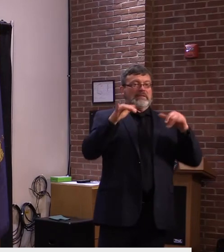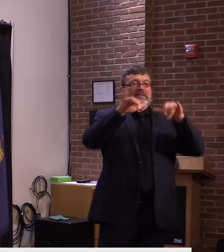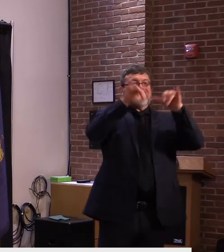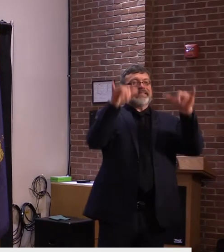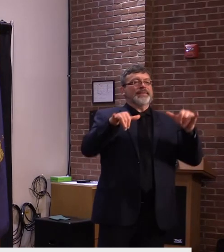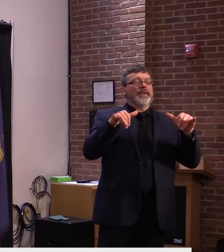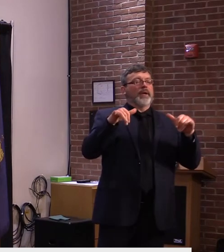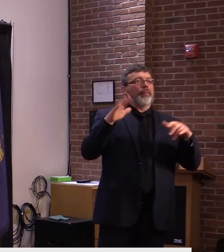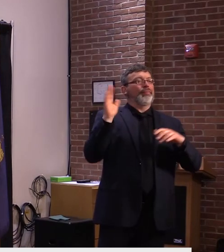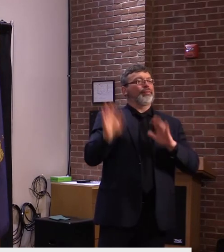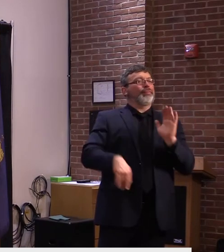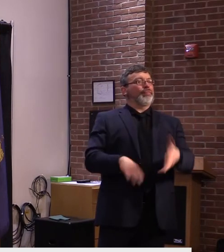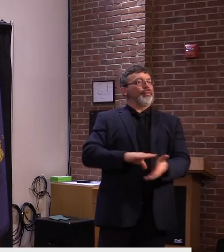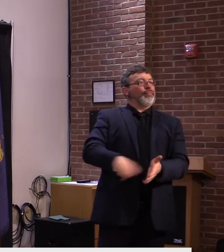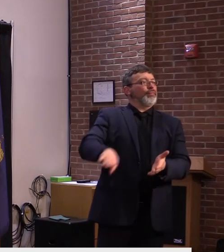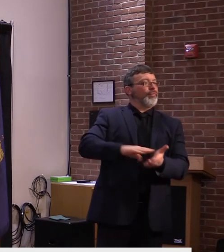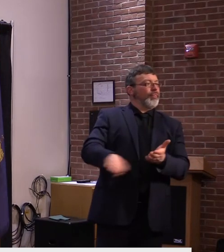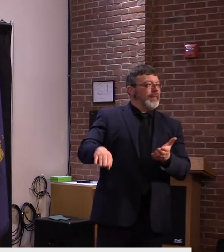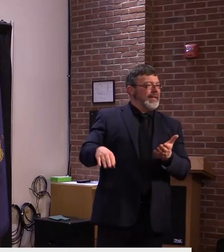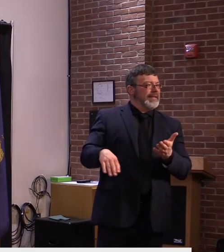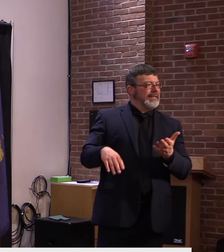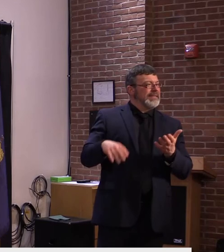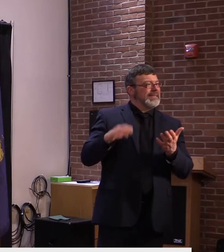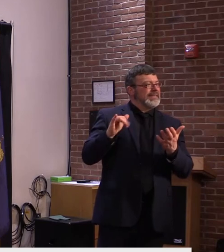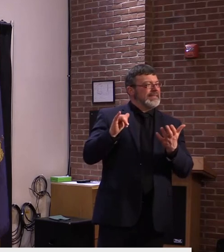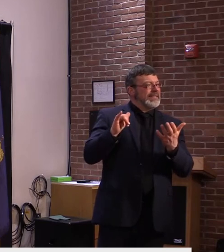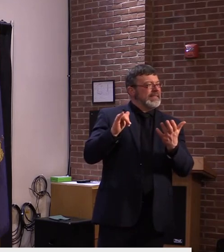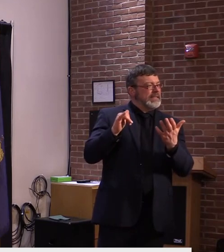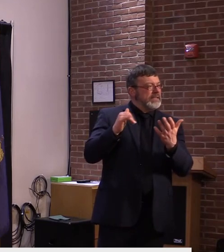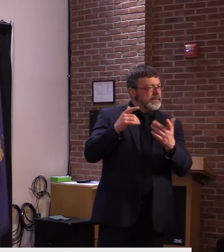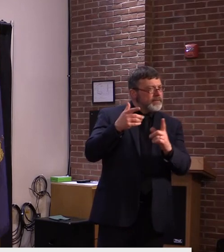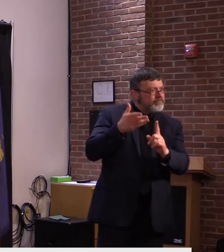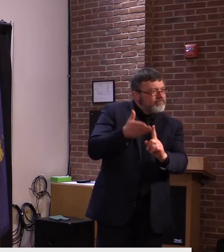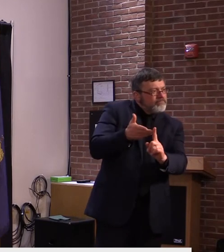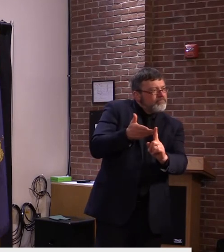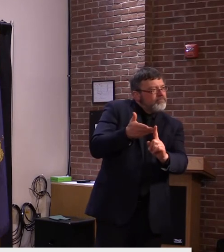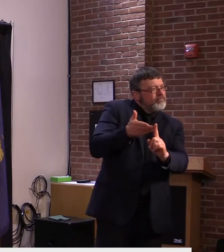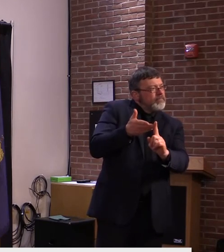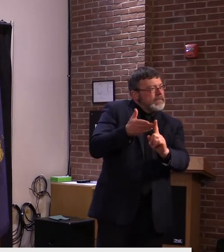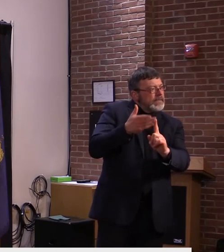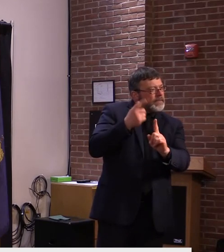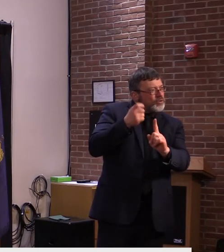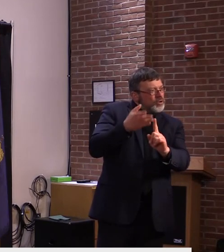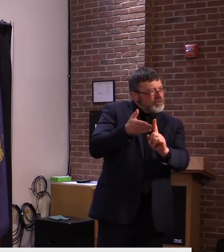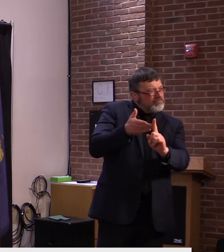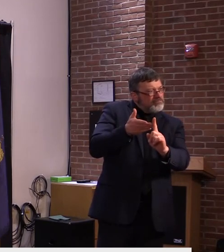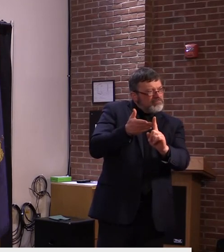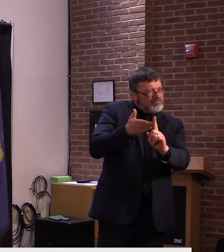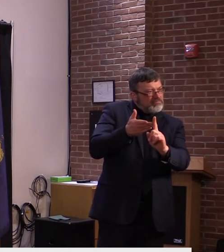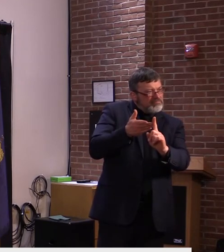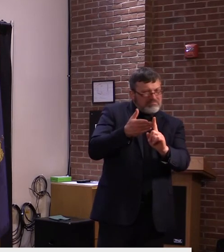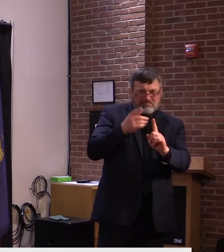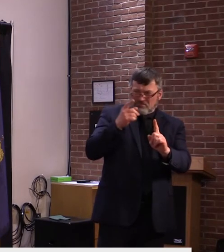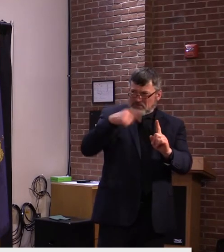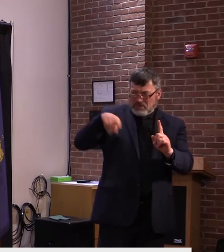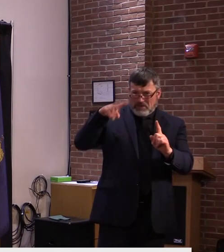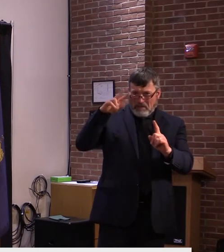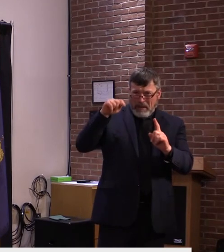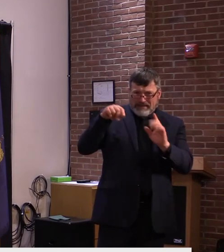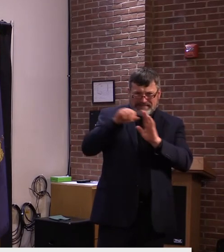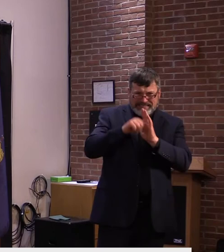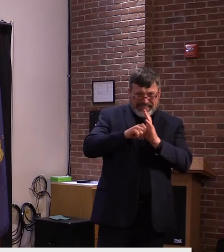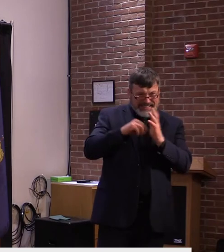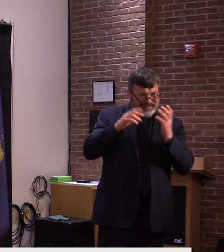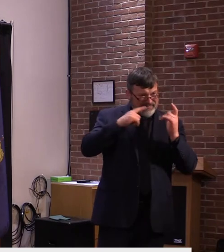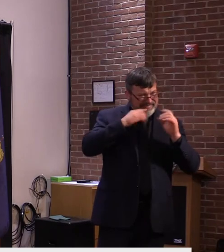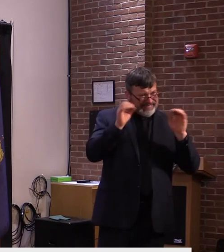needs of this individual. Does Vermont really lack the legal authority to protect its citizens and the ability or resources to care